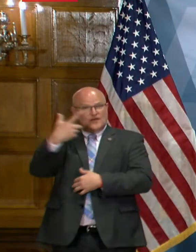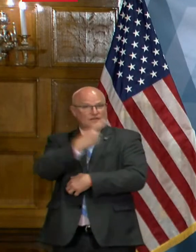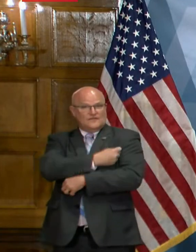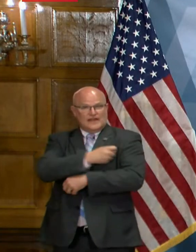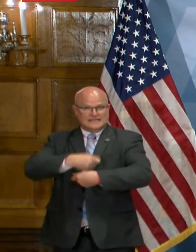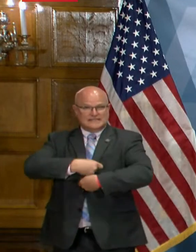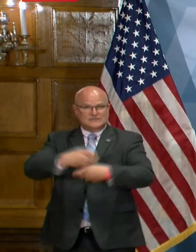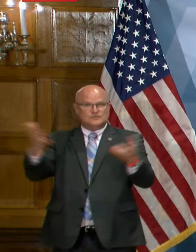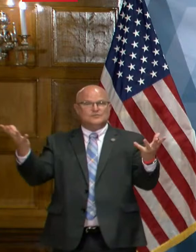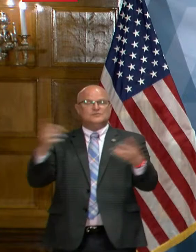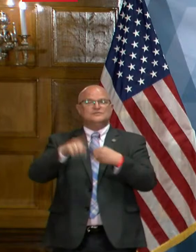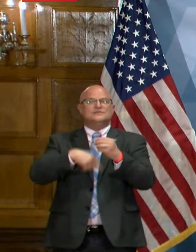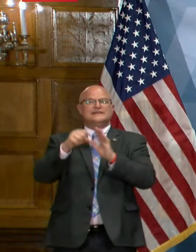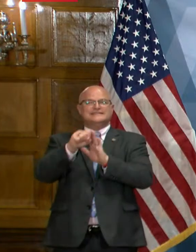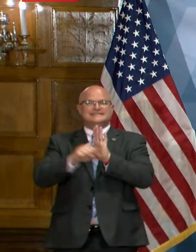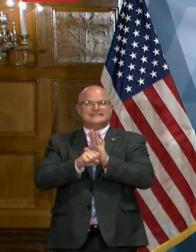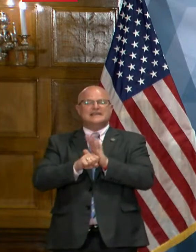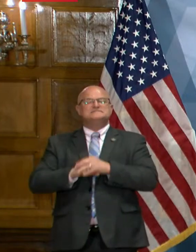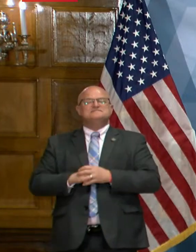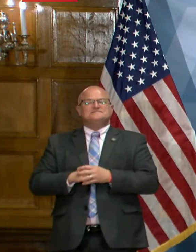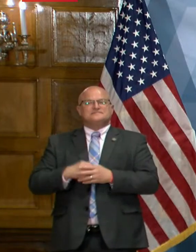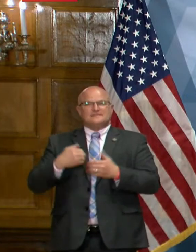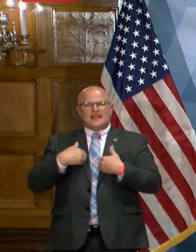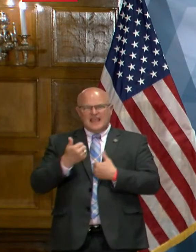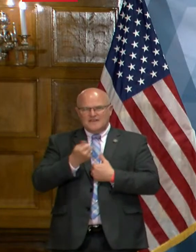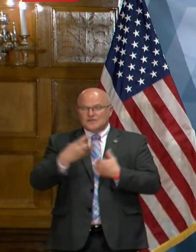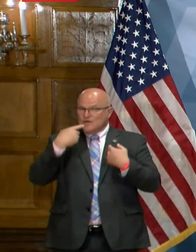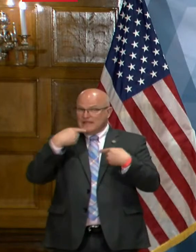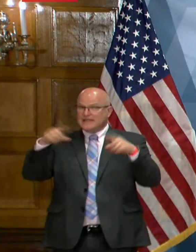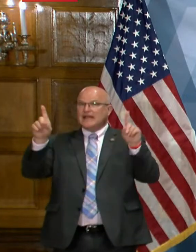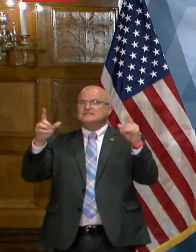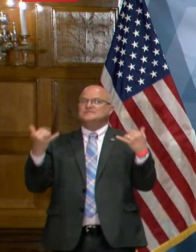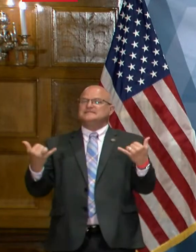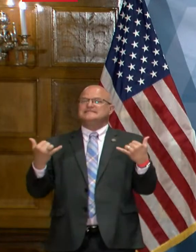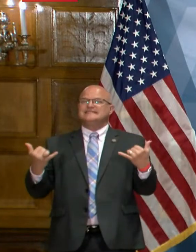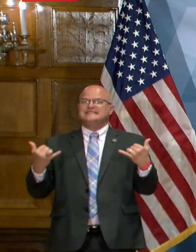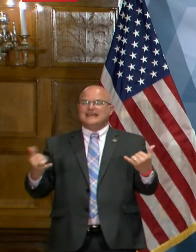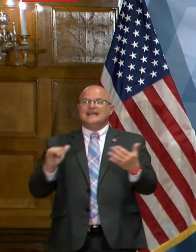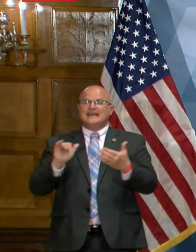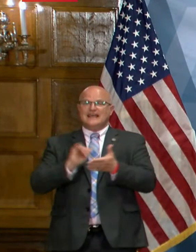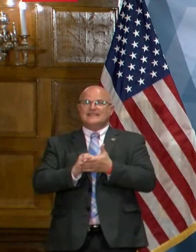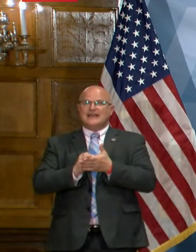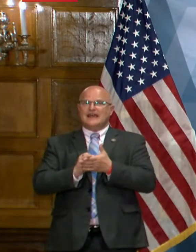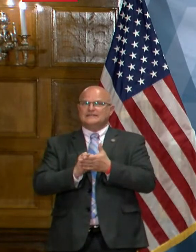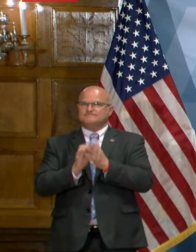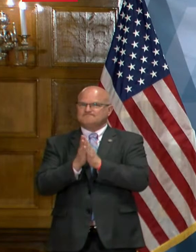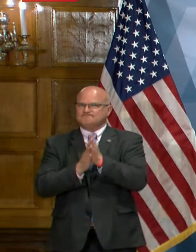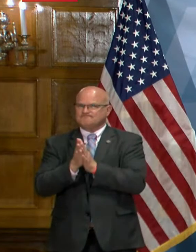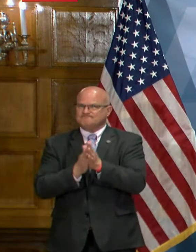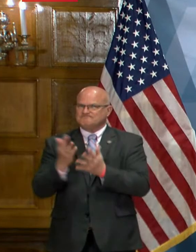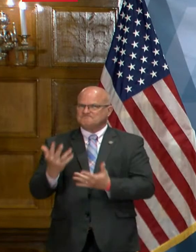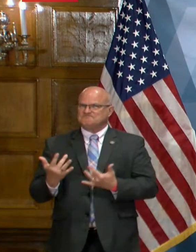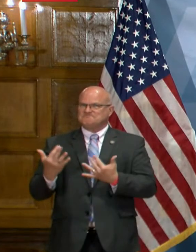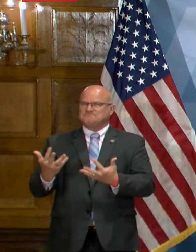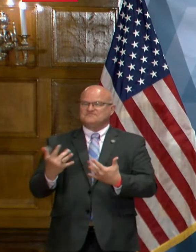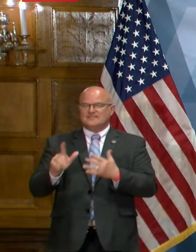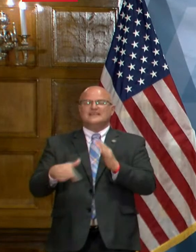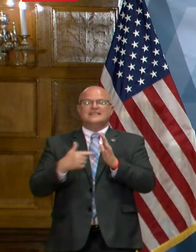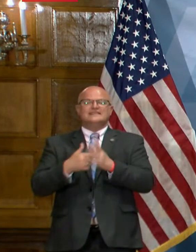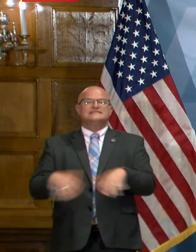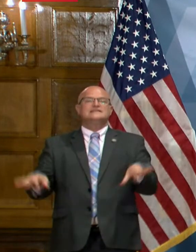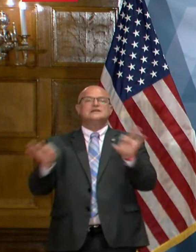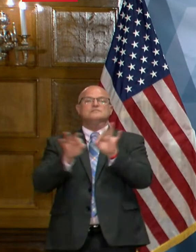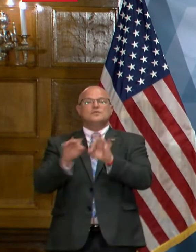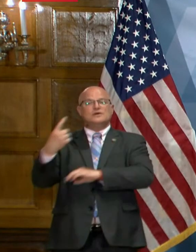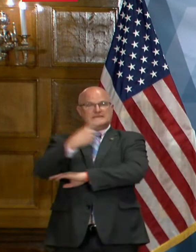vaccine distribution. We have a couple of announcements today which have been anticipated, but this is an